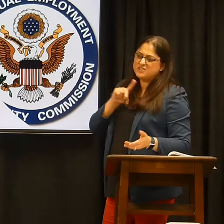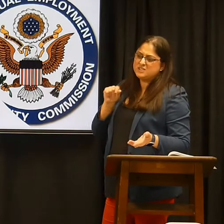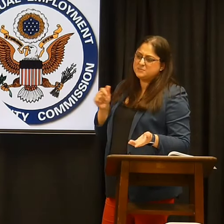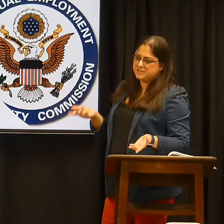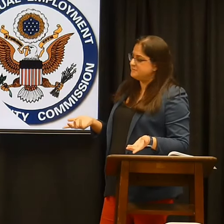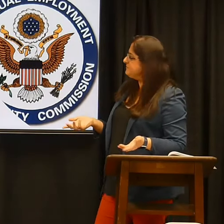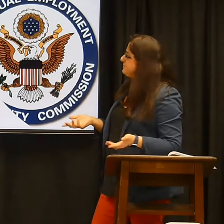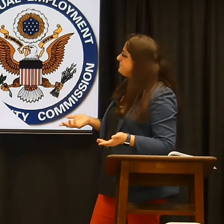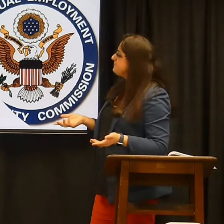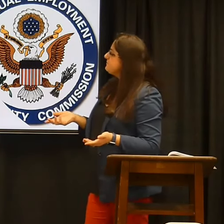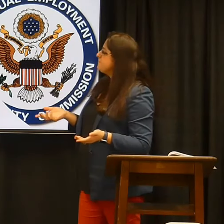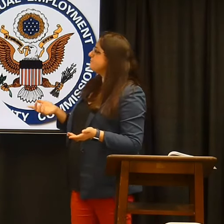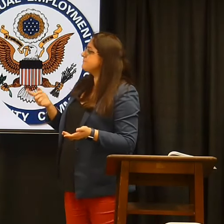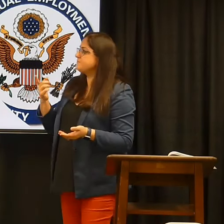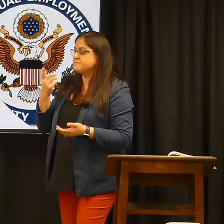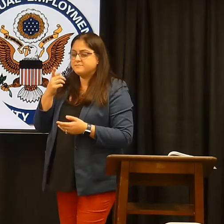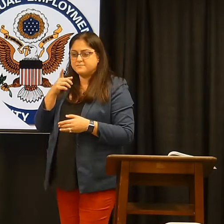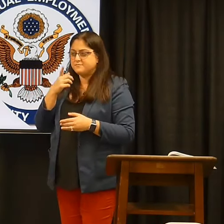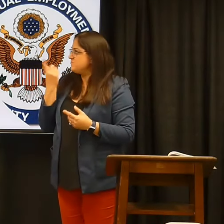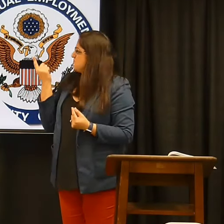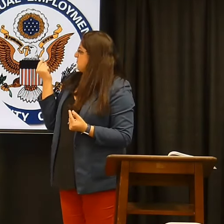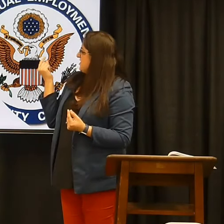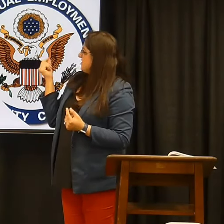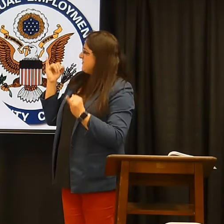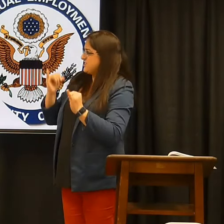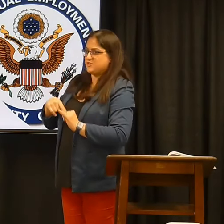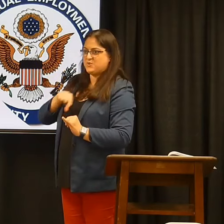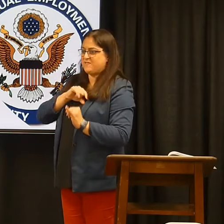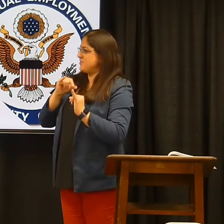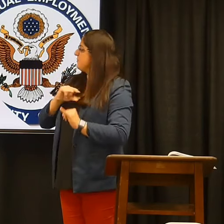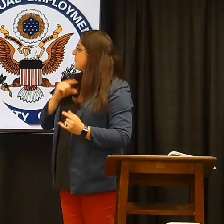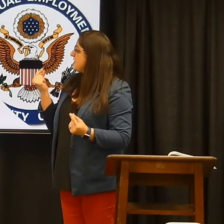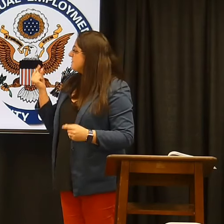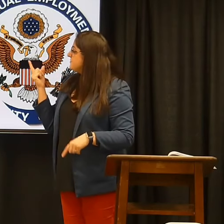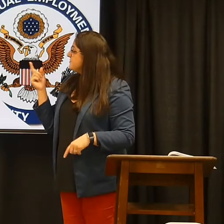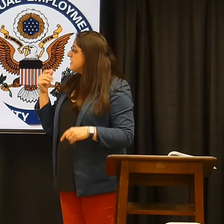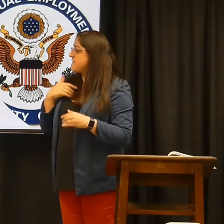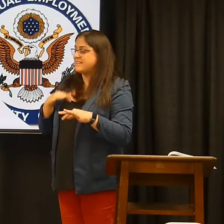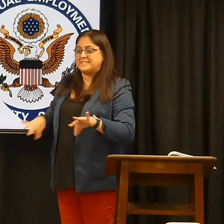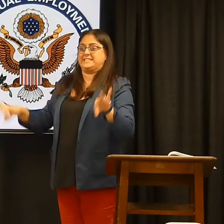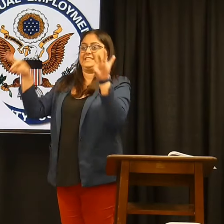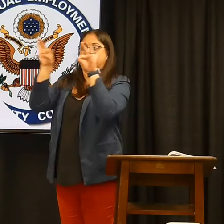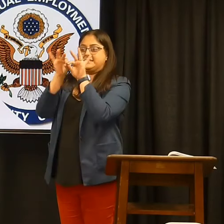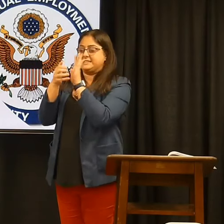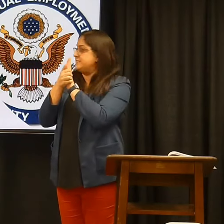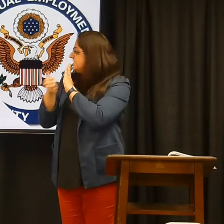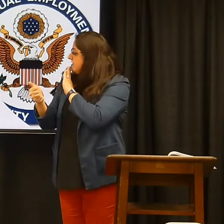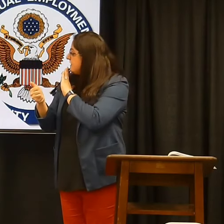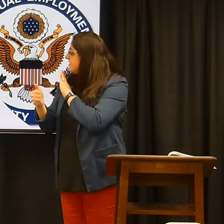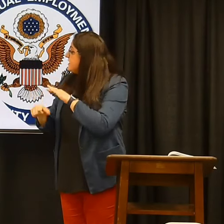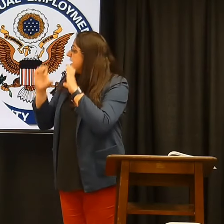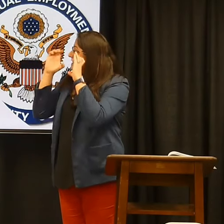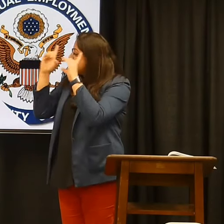Who is qualified? Who is a qualified individual? So what that means is that they have necessary